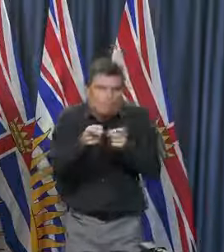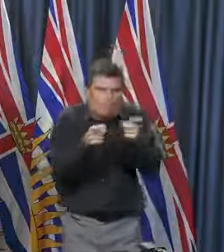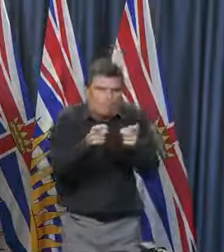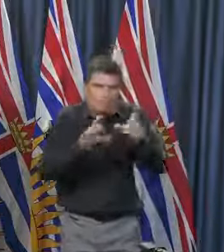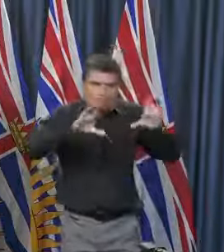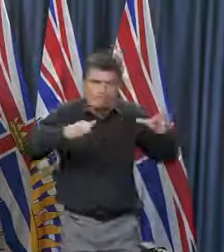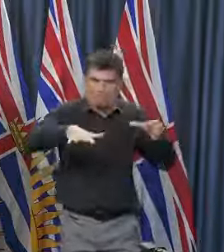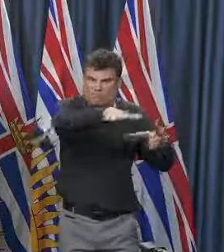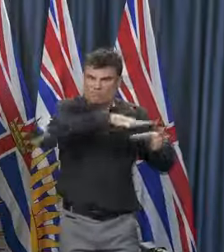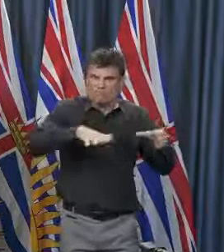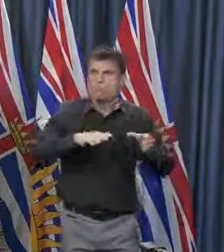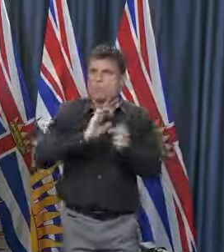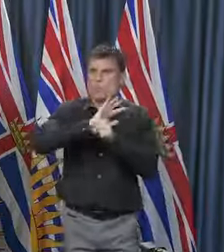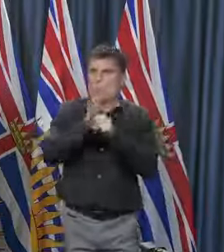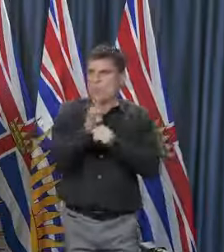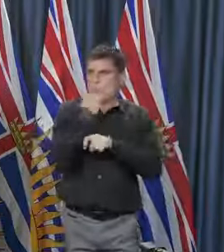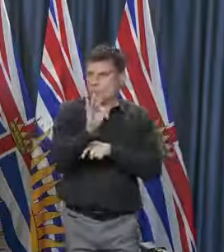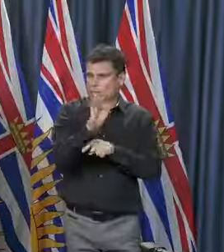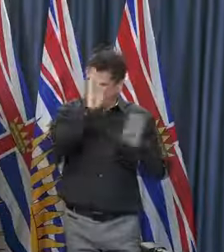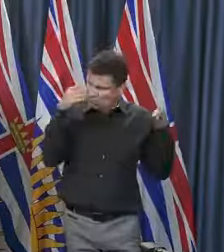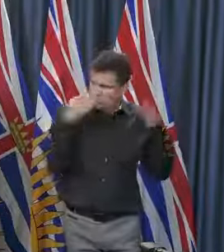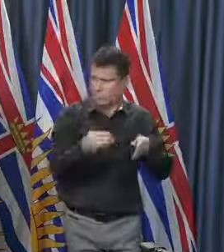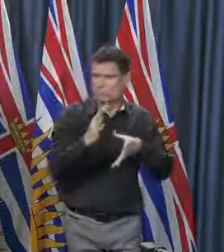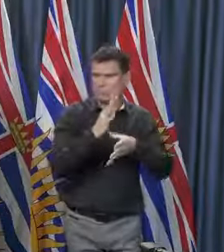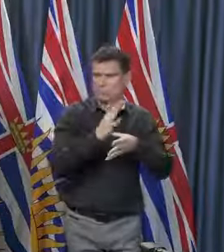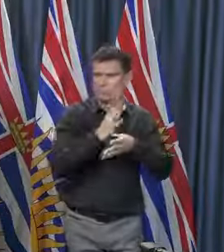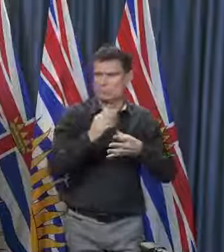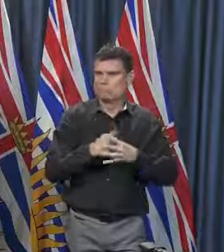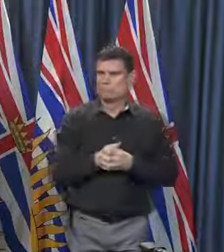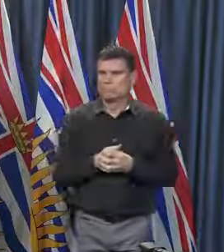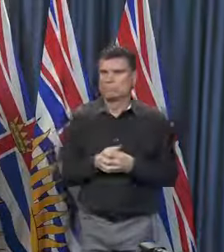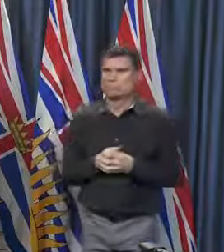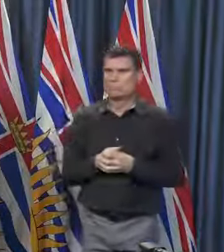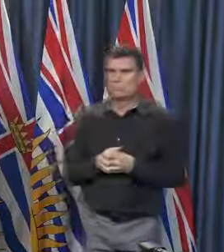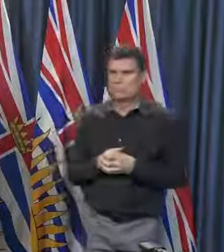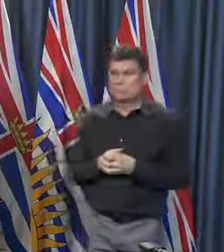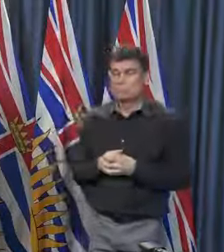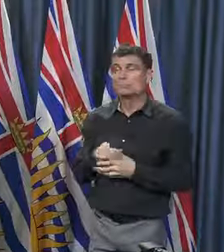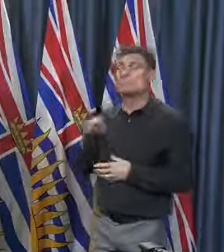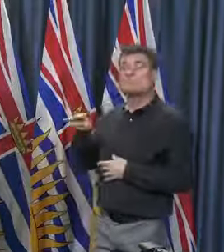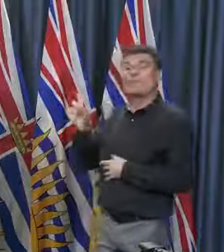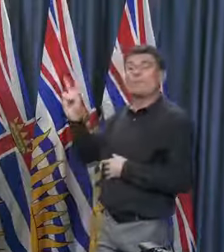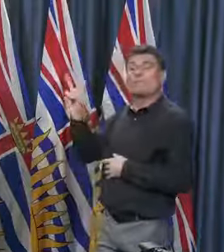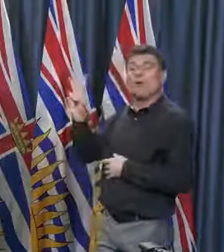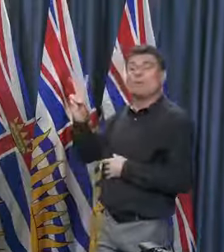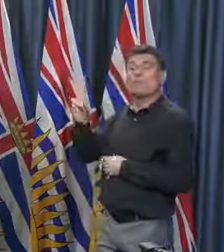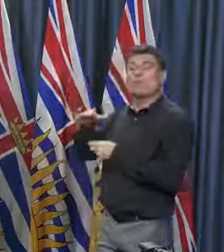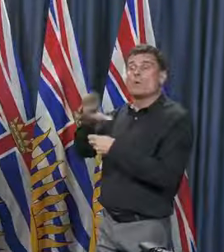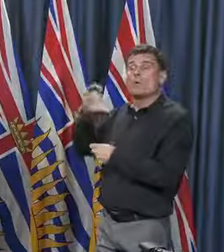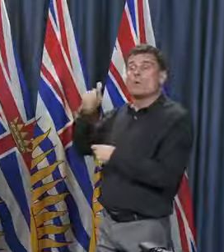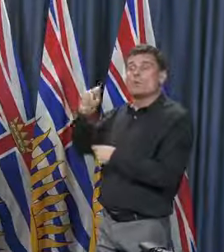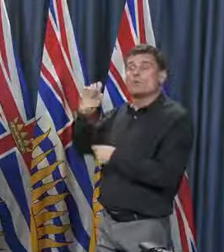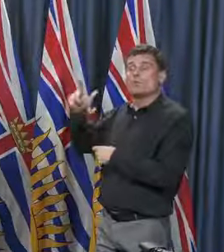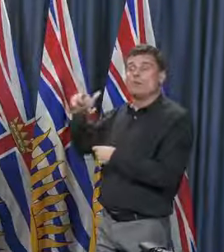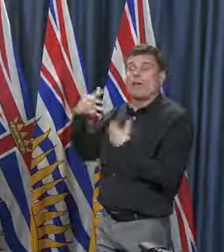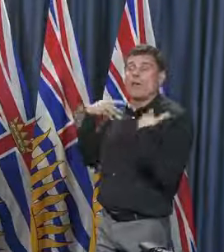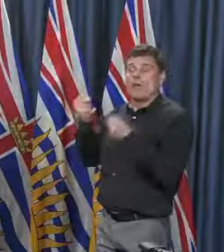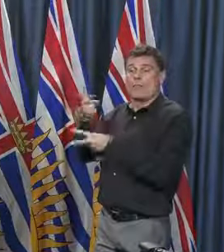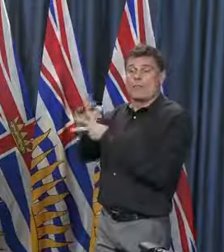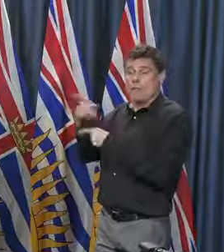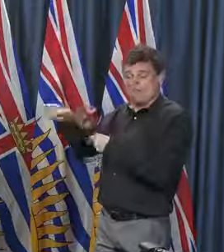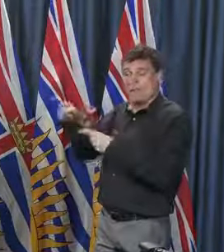right now on the Vancouver Coastal Health Region and the Fraser Health Region and the Provincial Health Services